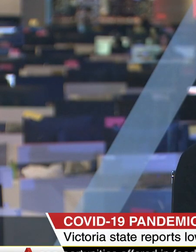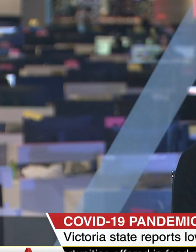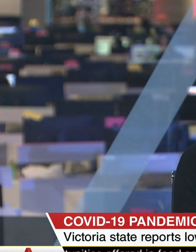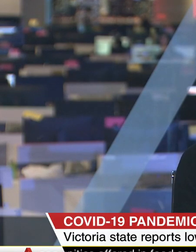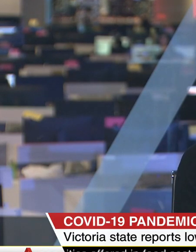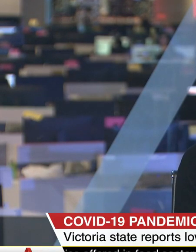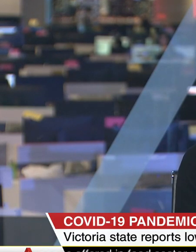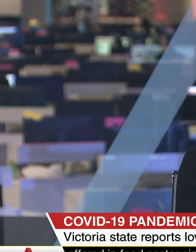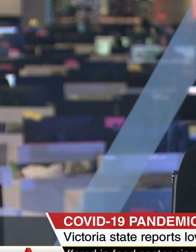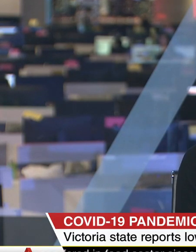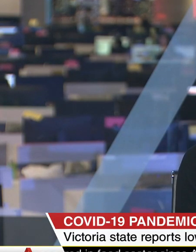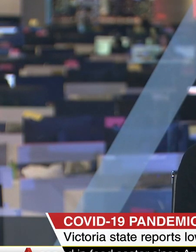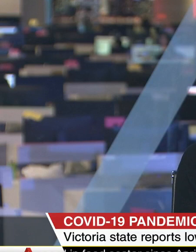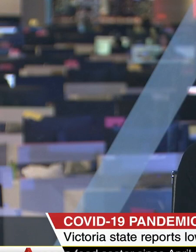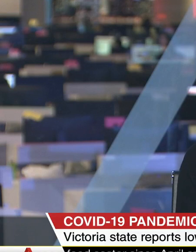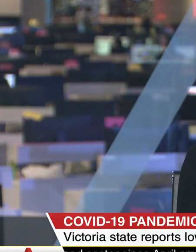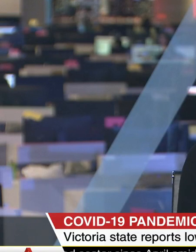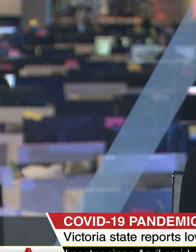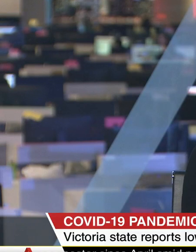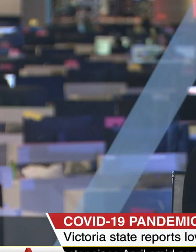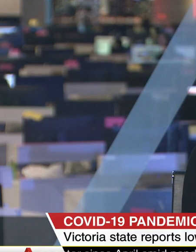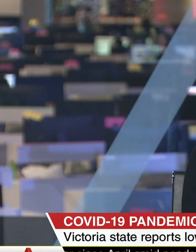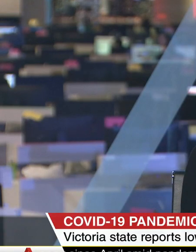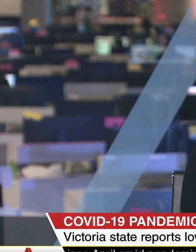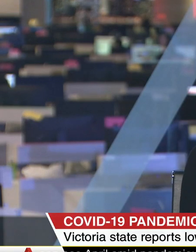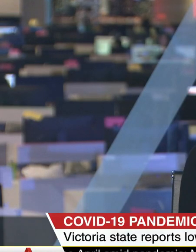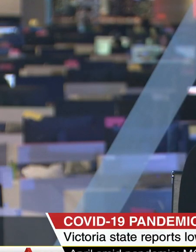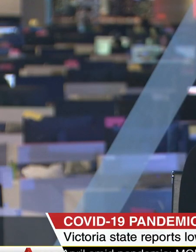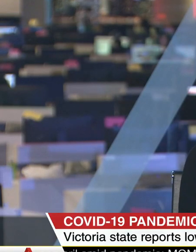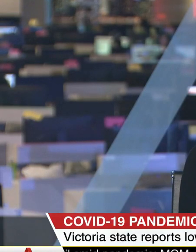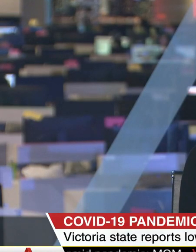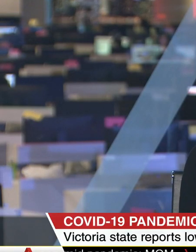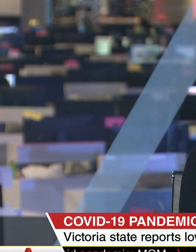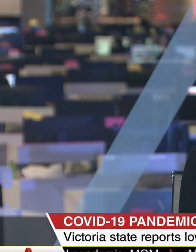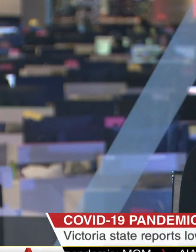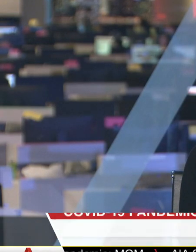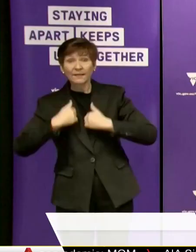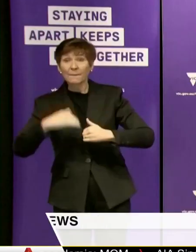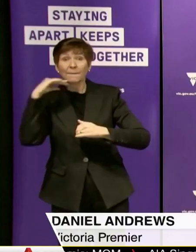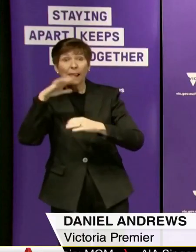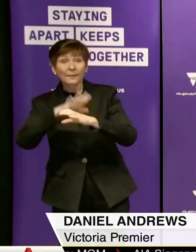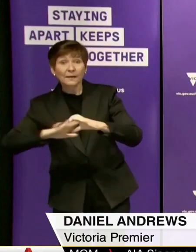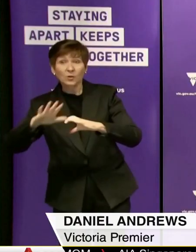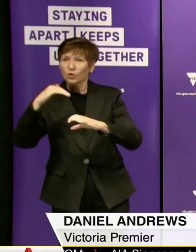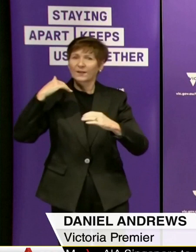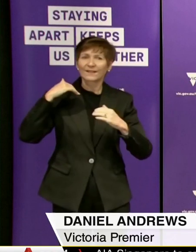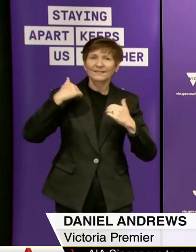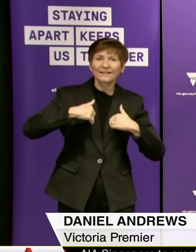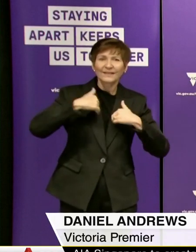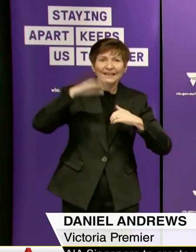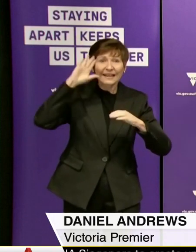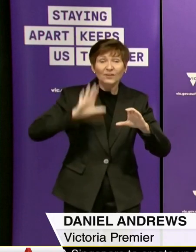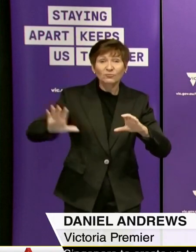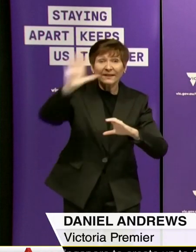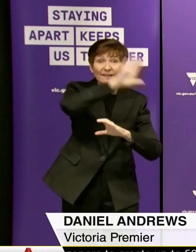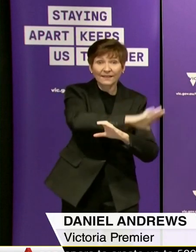24 hours and two more deaths. But there are no plans to ease restrictions prematurely. The dividends are here for us to see.